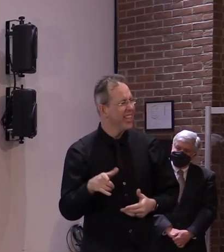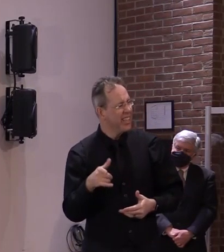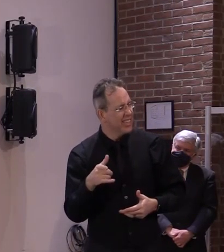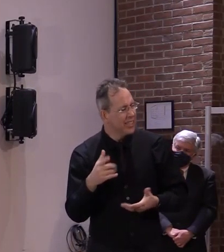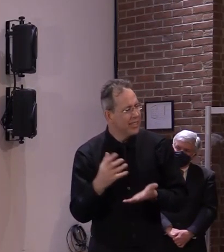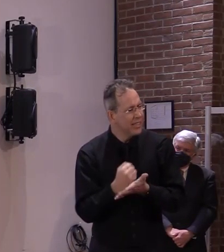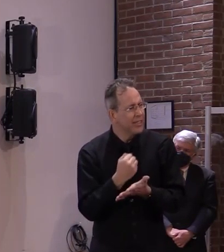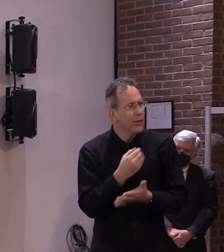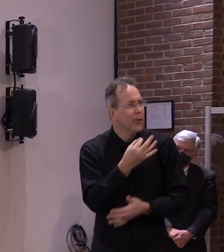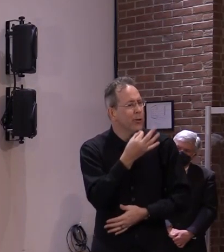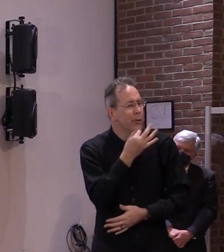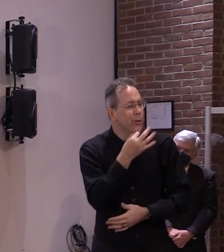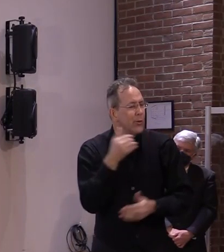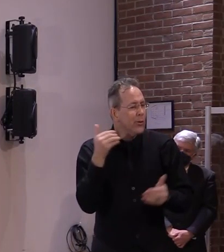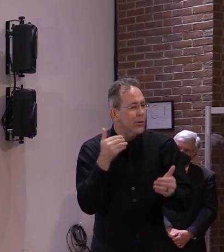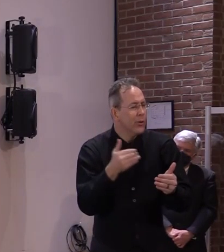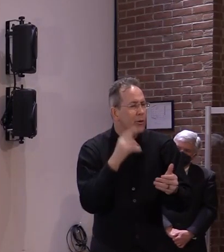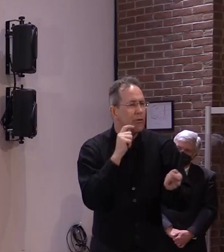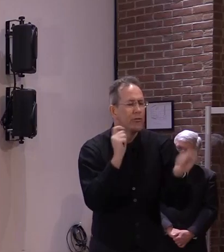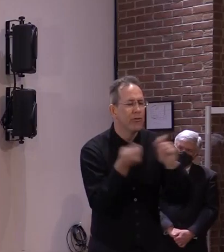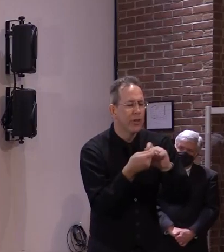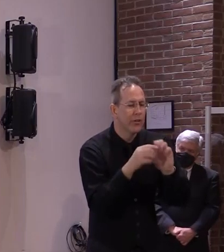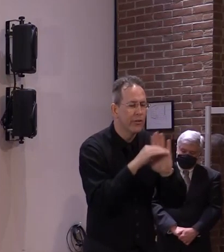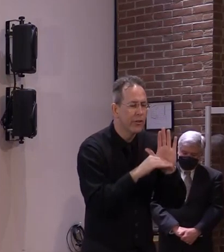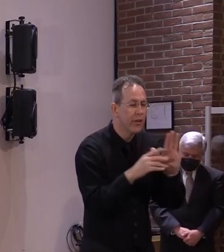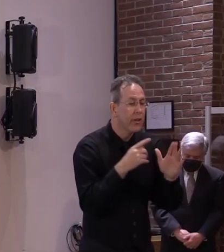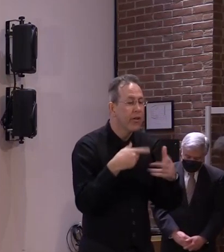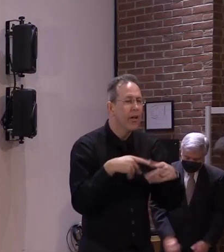visitation policies, communal dining, and group activities.